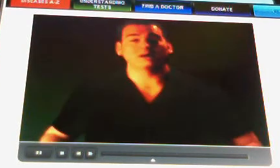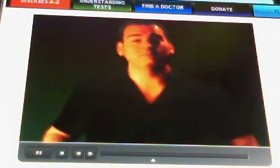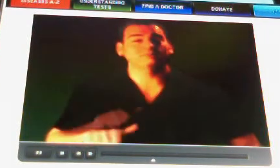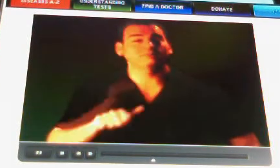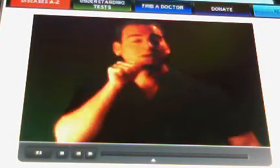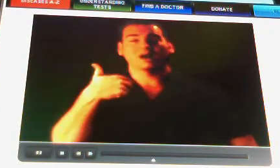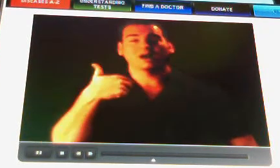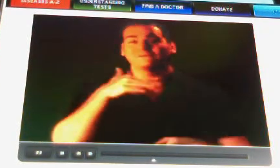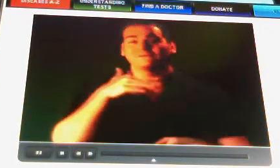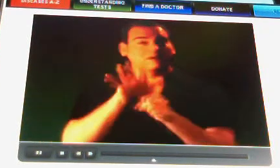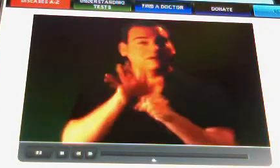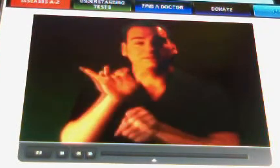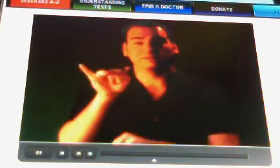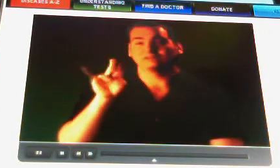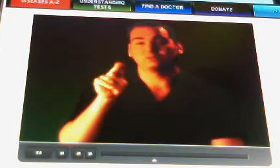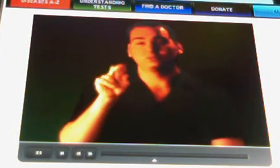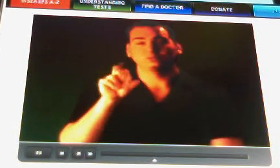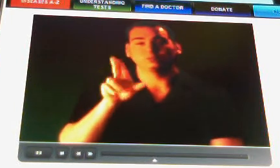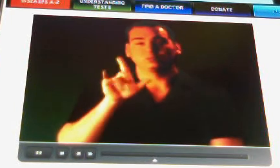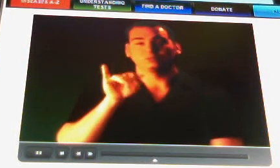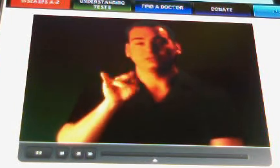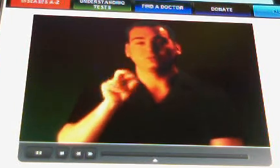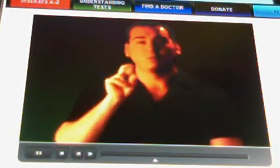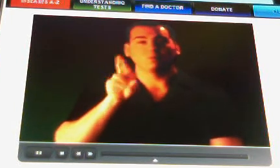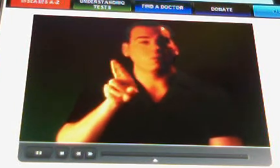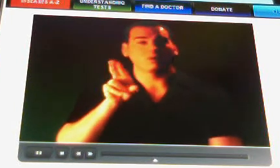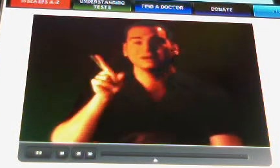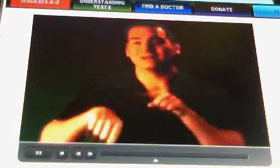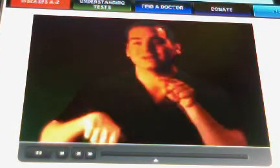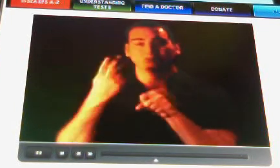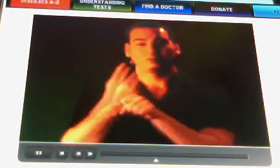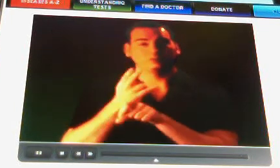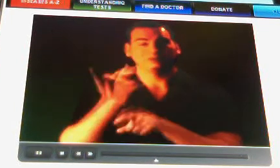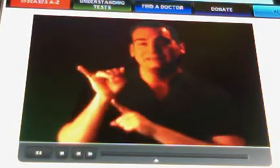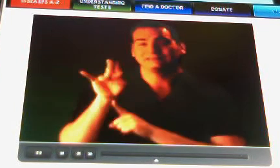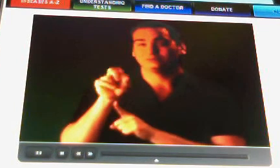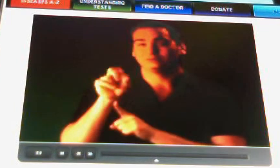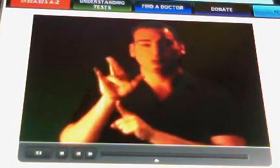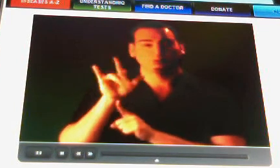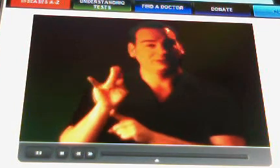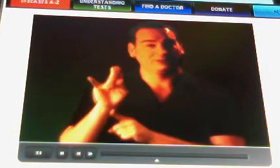This results in the sugar in your bloodstream becoming too high.